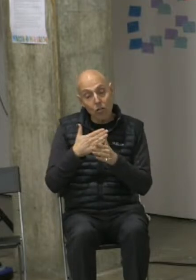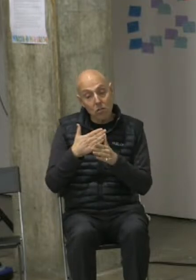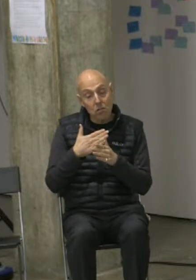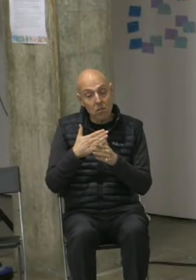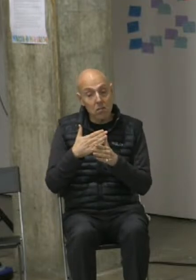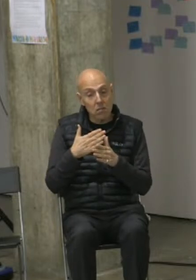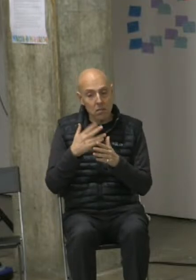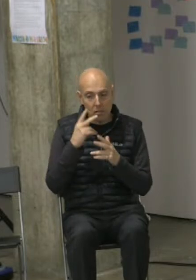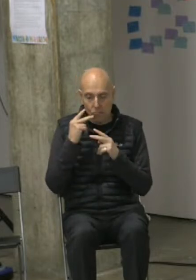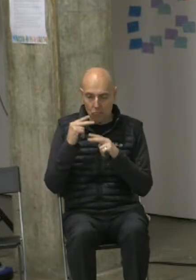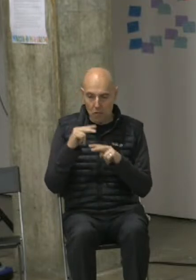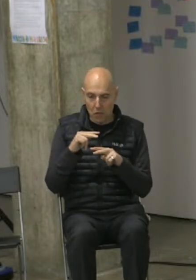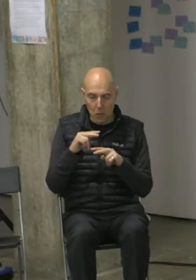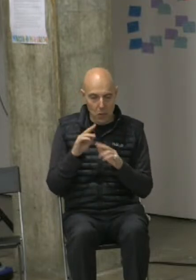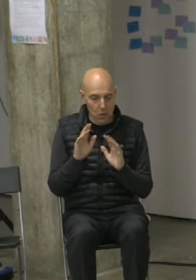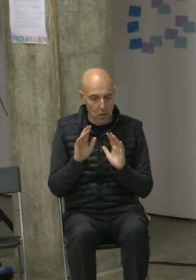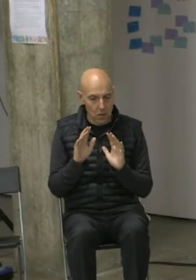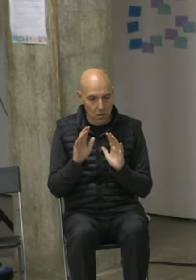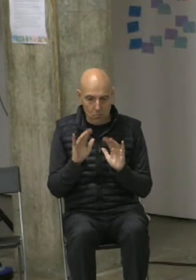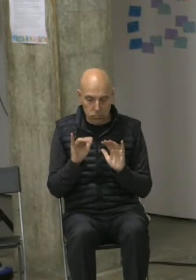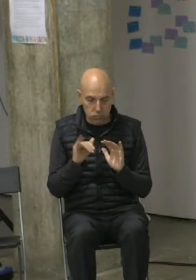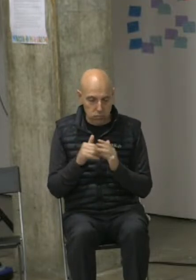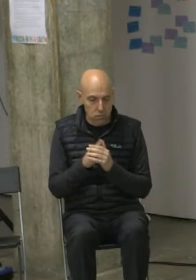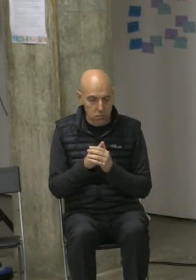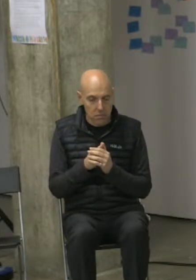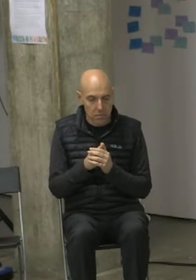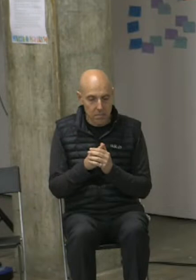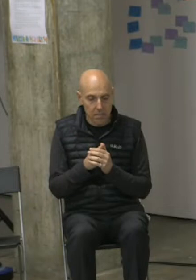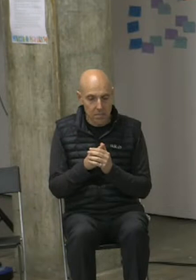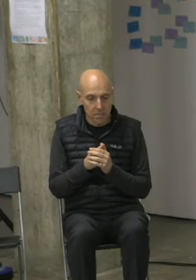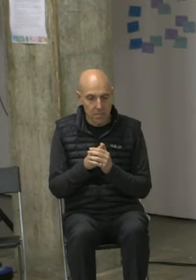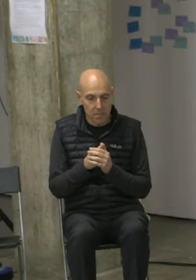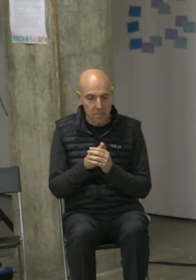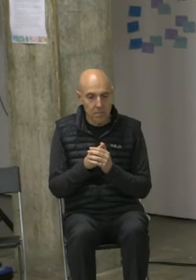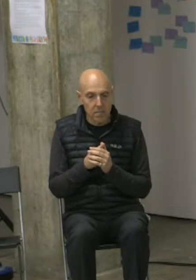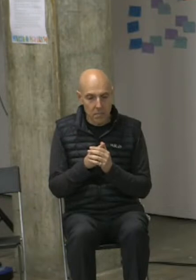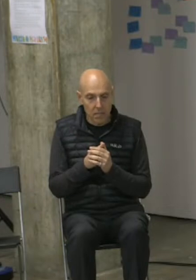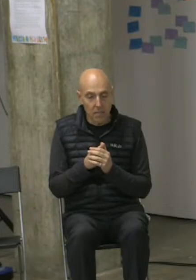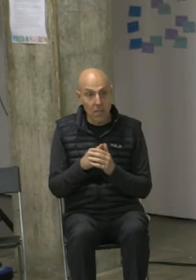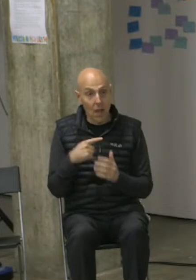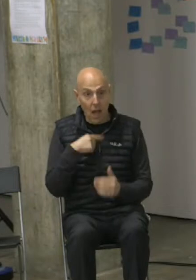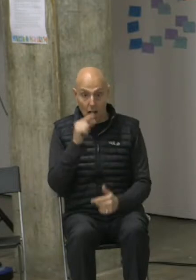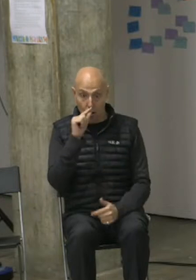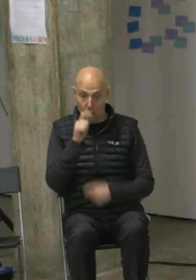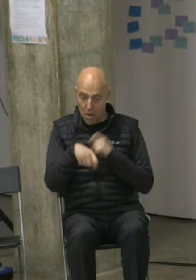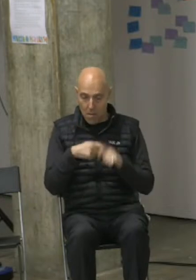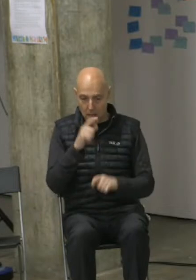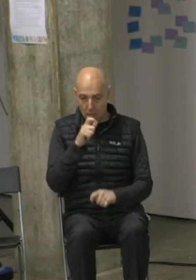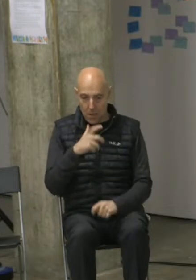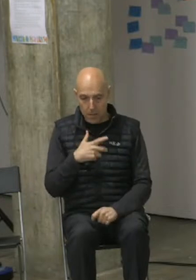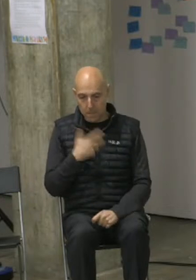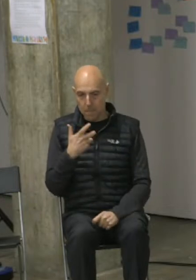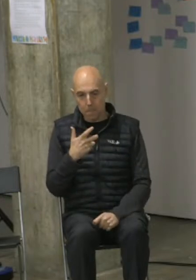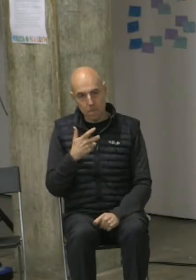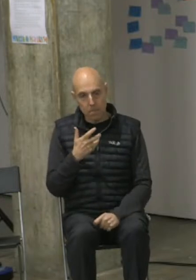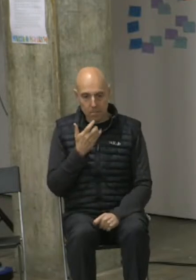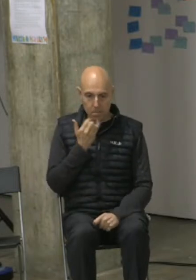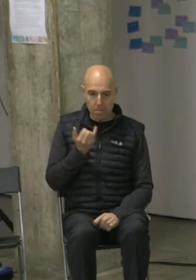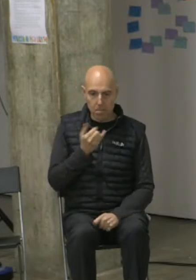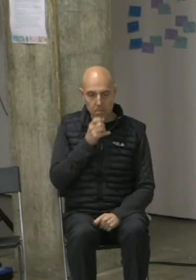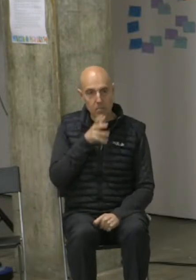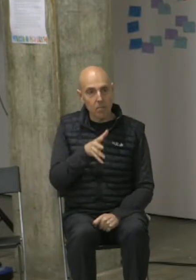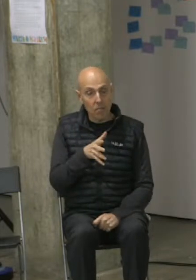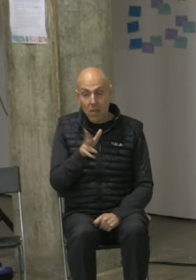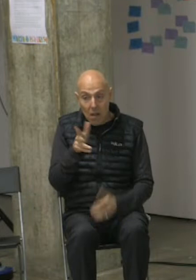of, I think it was about 6, where I got a bit sassy and said, the DWP